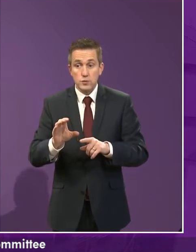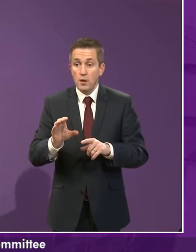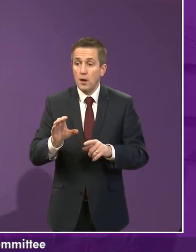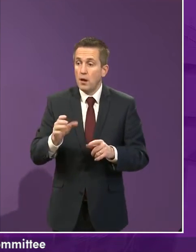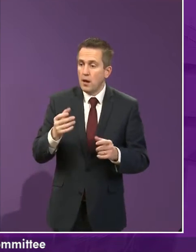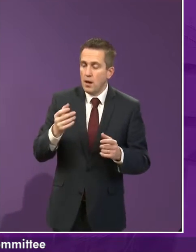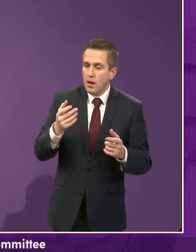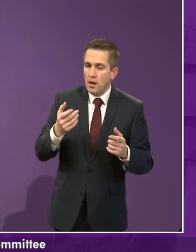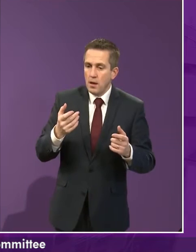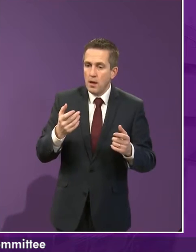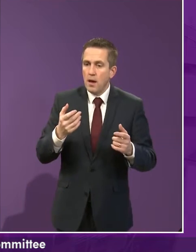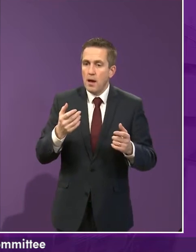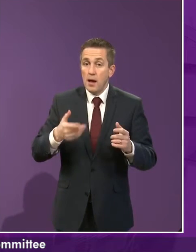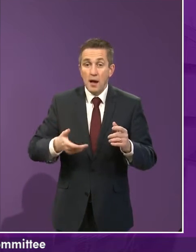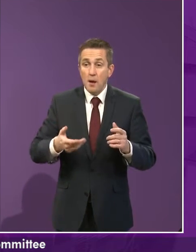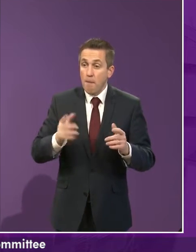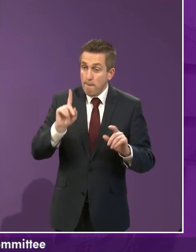physical